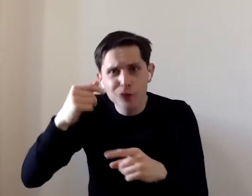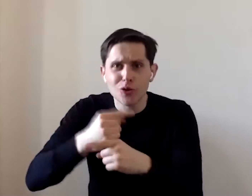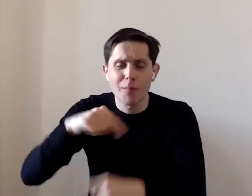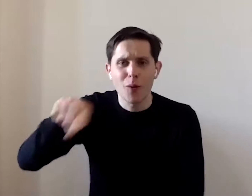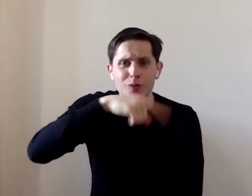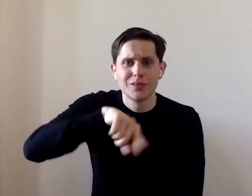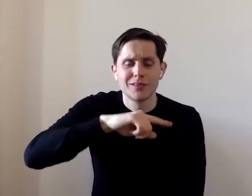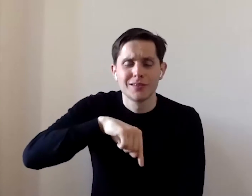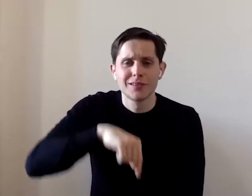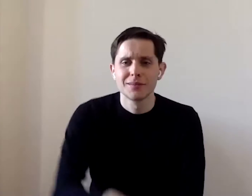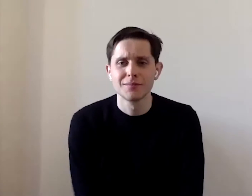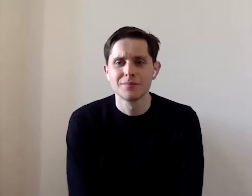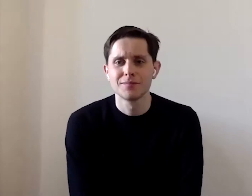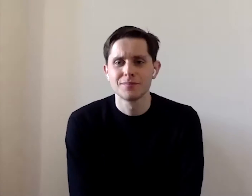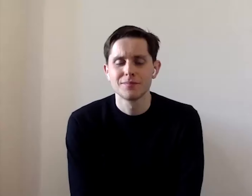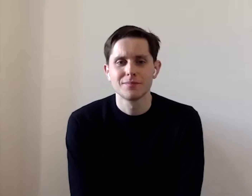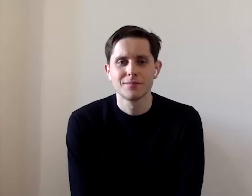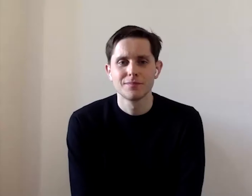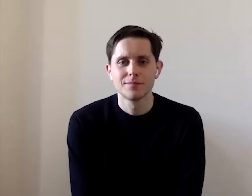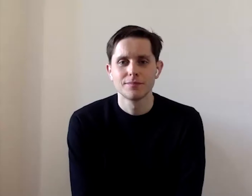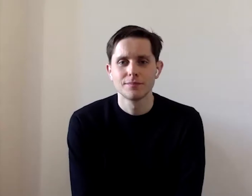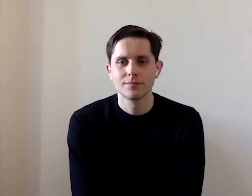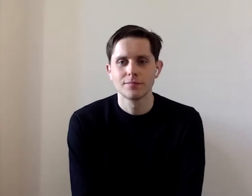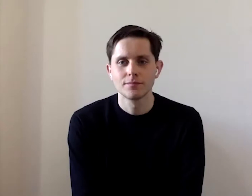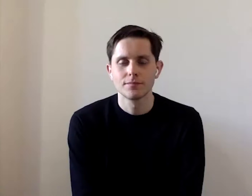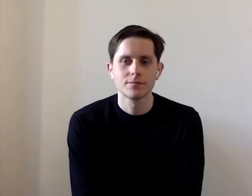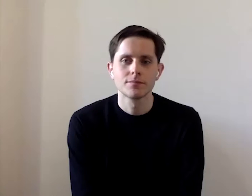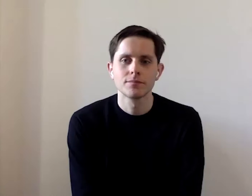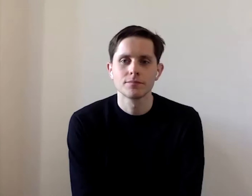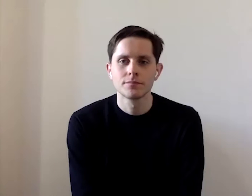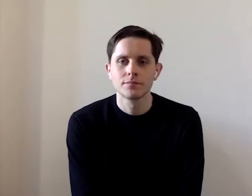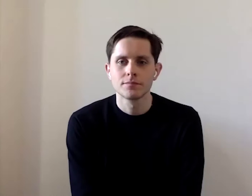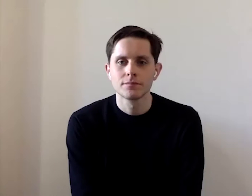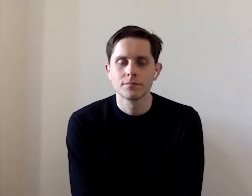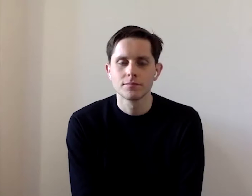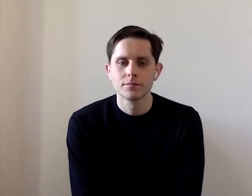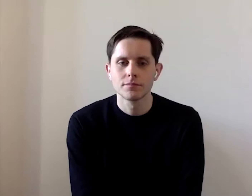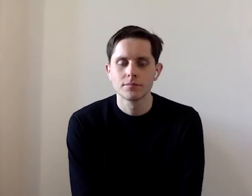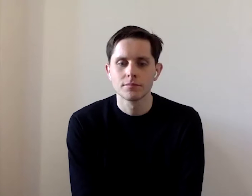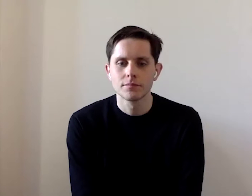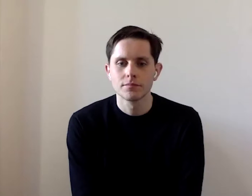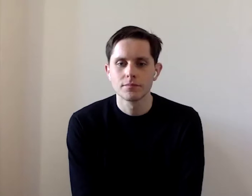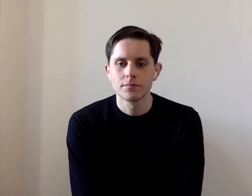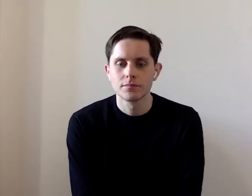those actual models, so that architecture and disability are aligned in that sense.